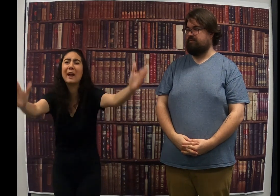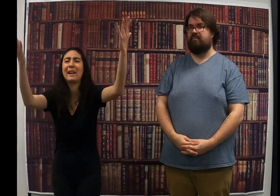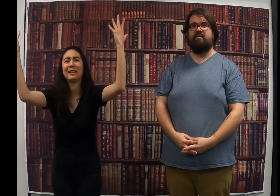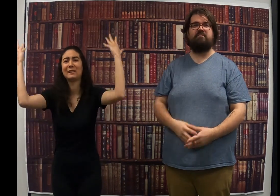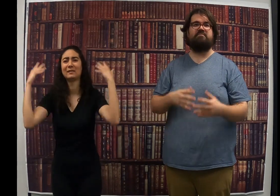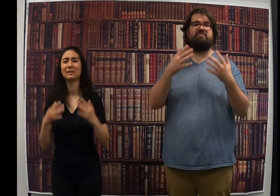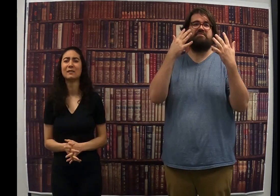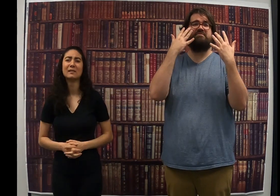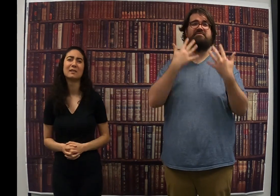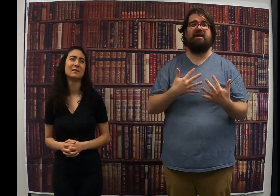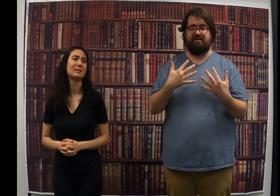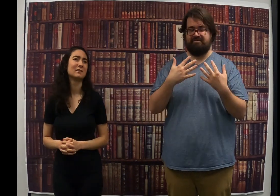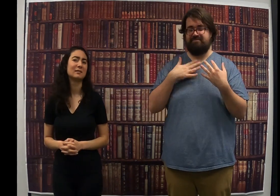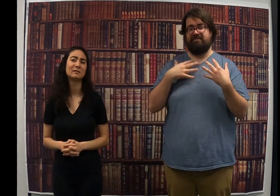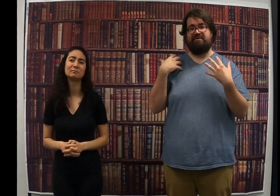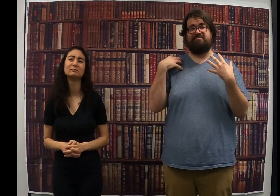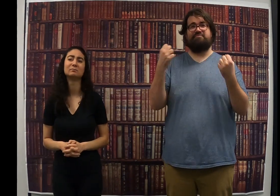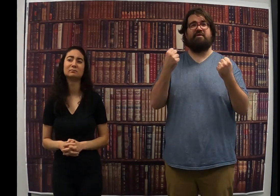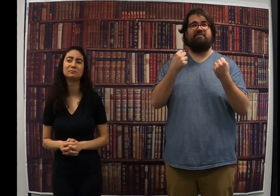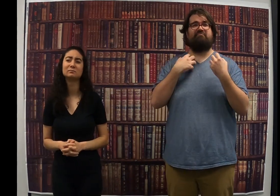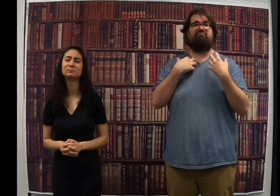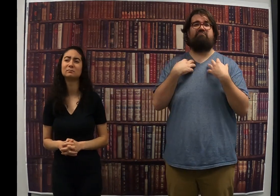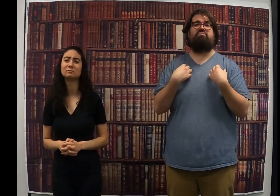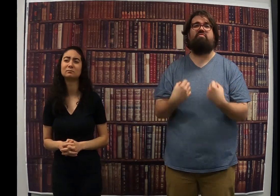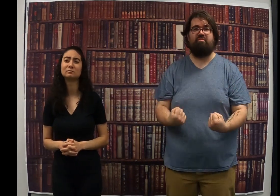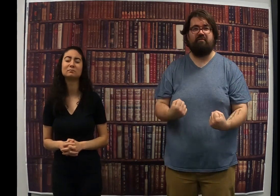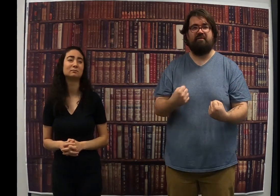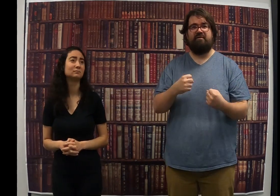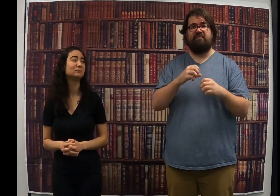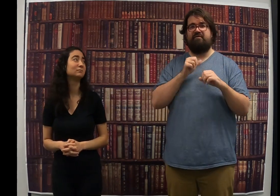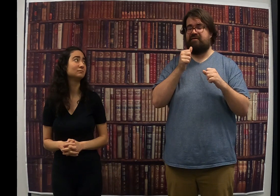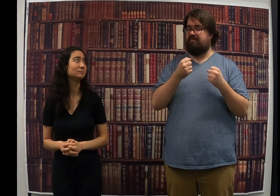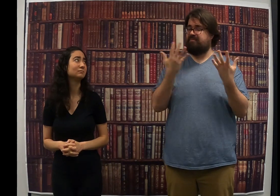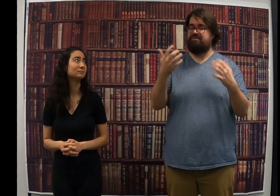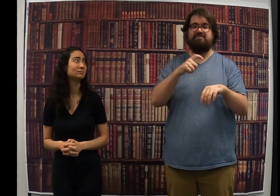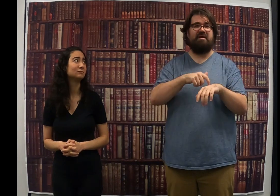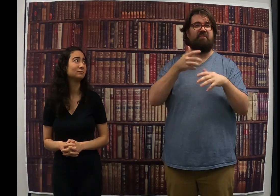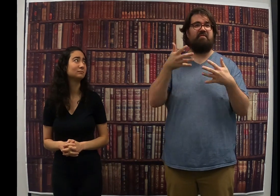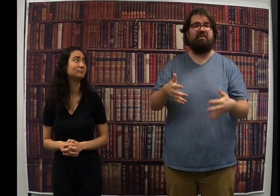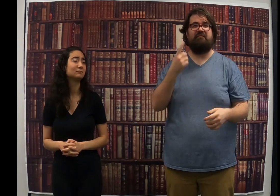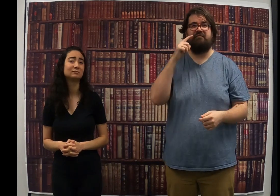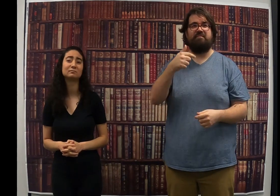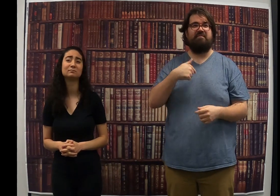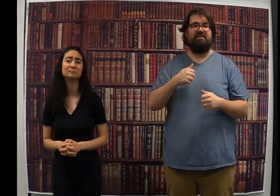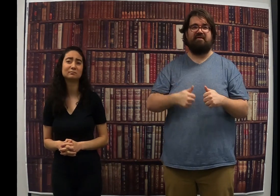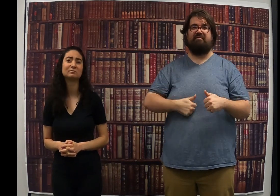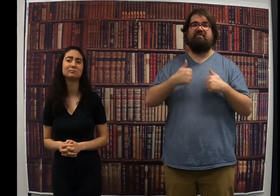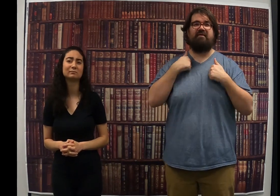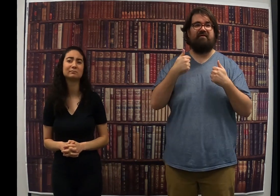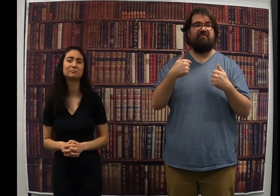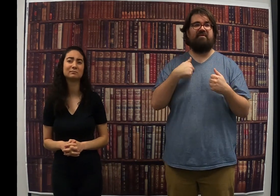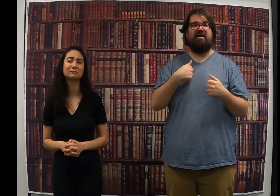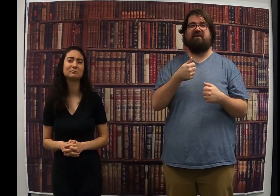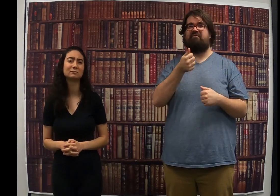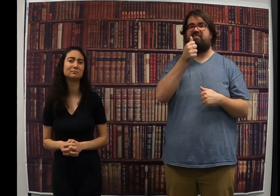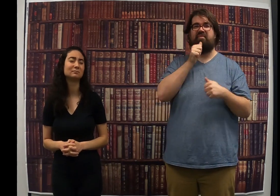Now sadness takes away my strength. Not much time is left for me to live, and I am cut off